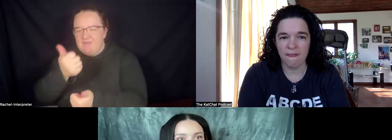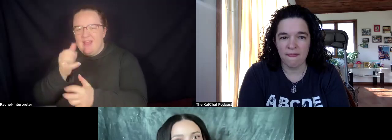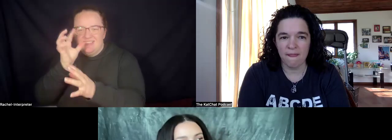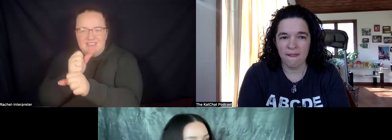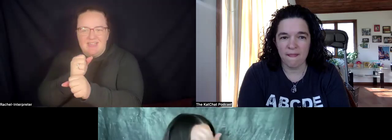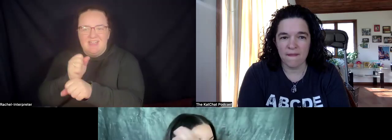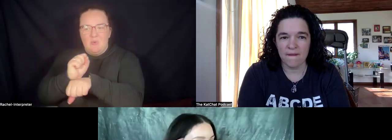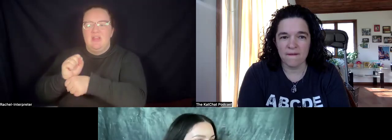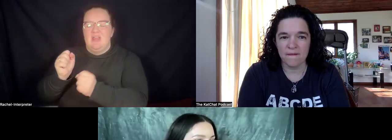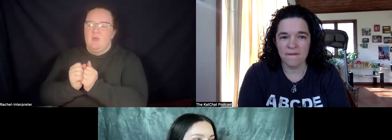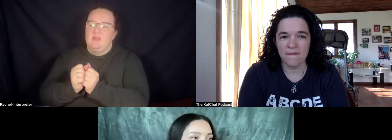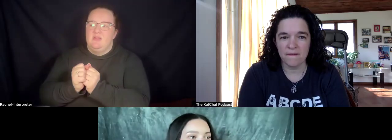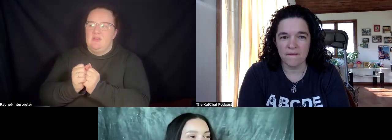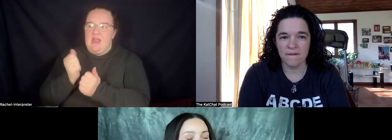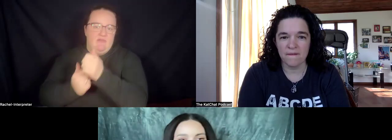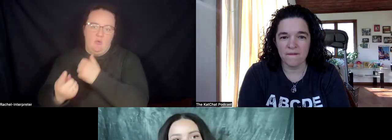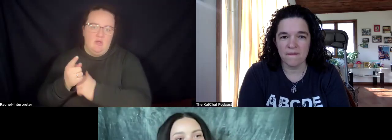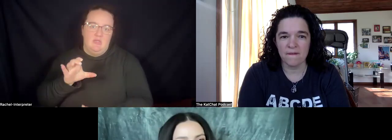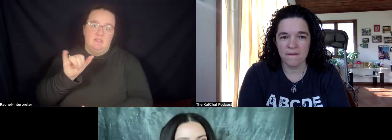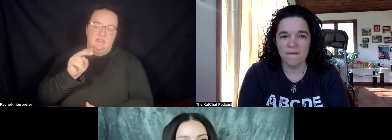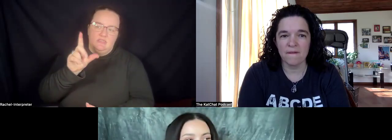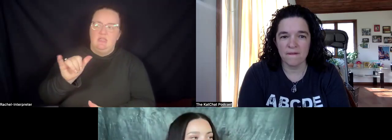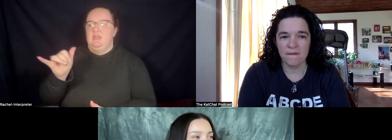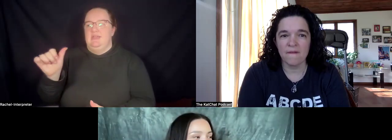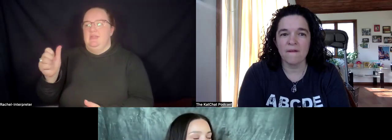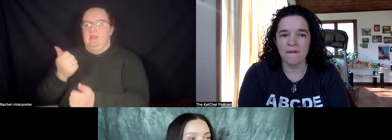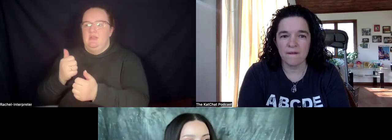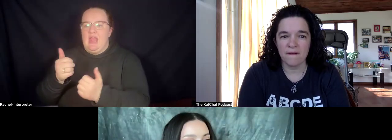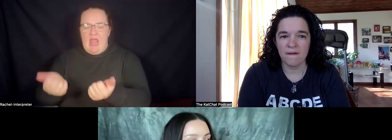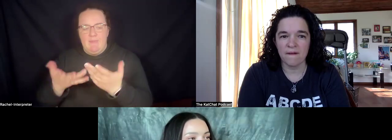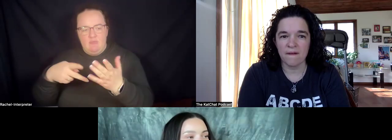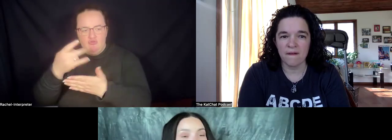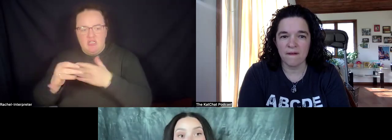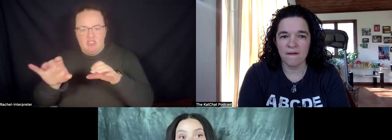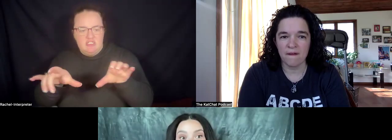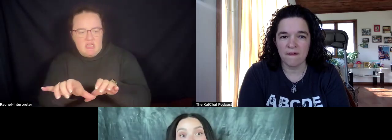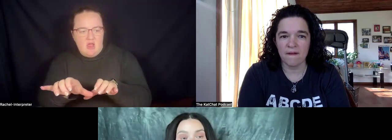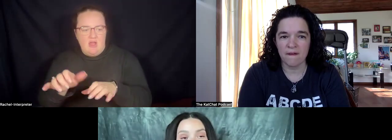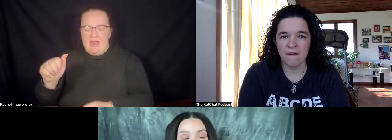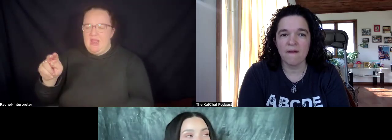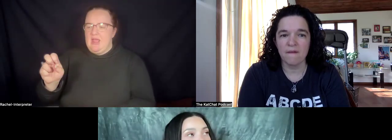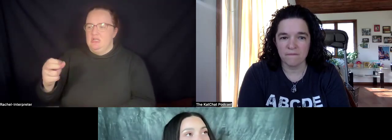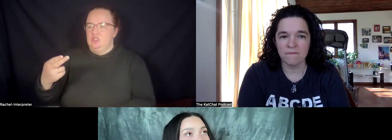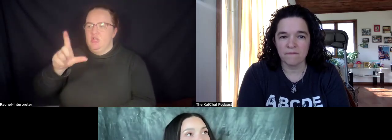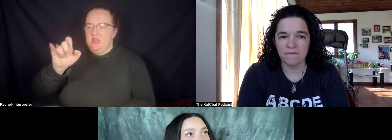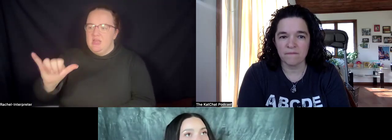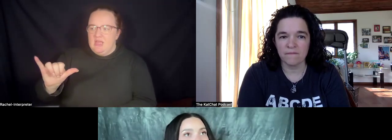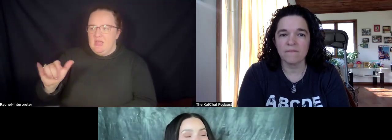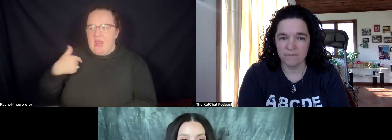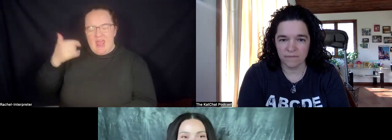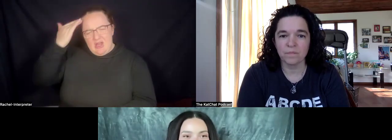working with Cindy and the range of projects she's done, and Ashley Newborough, and I knew of Natalie Hall. We'd